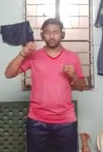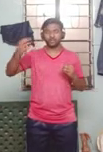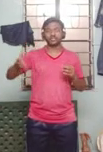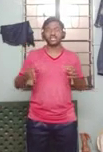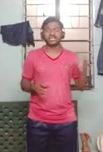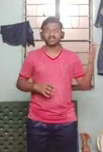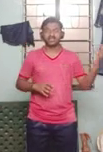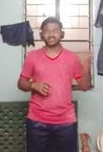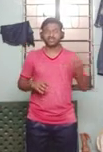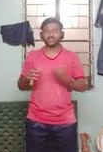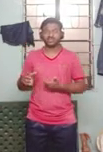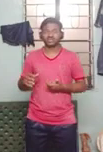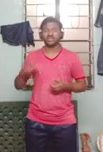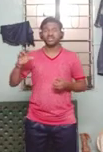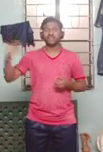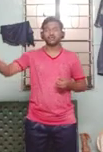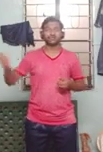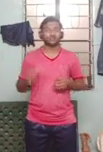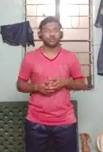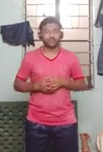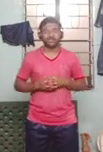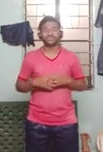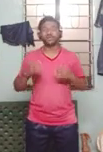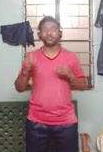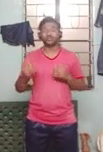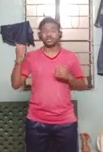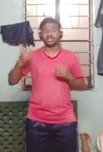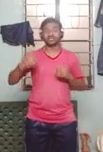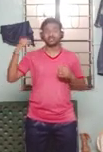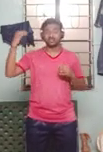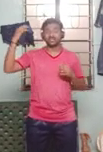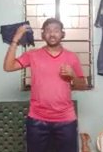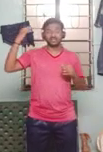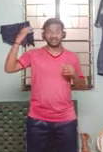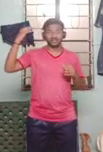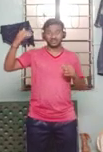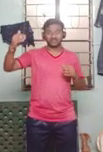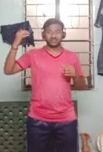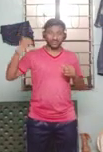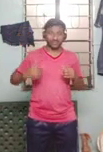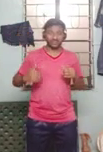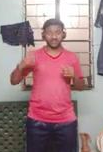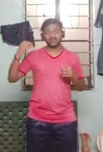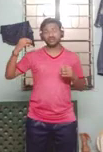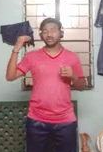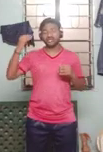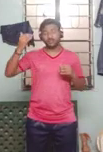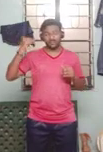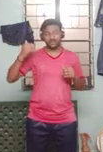put a direct destruction method in front of your object. You have to create a destruction method in cleanup method, and